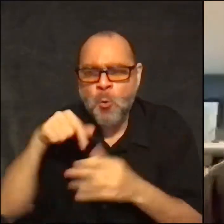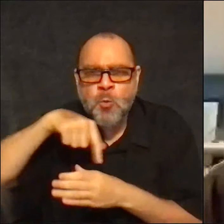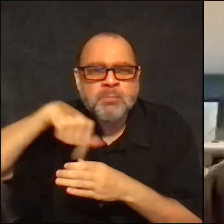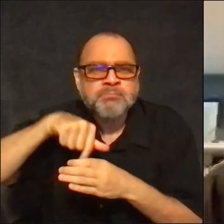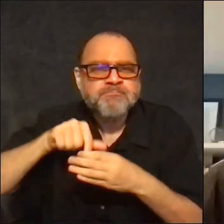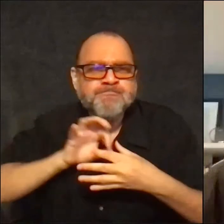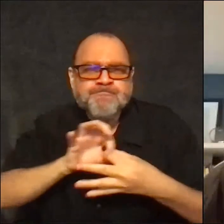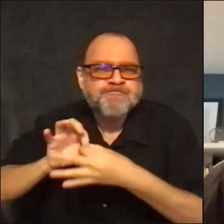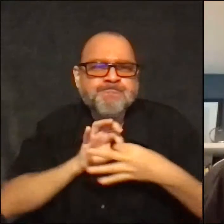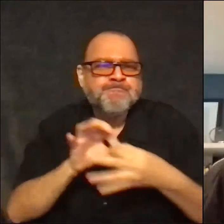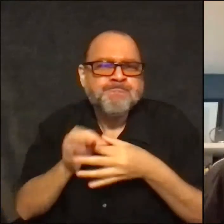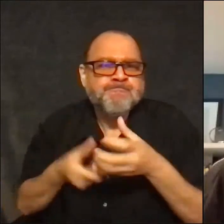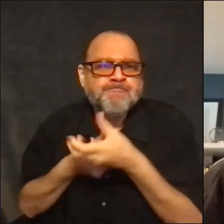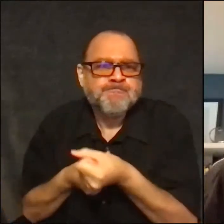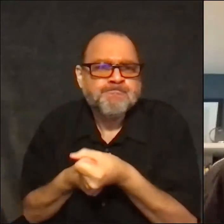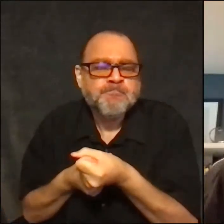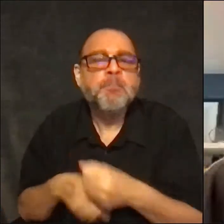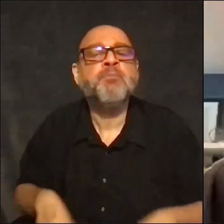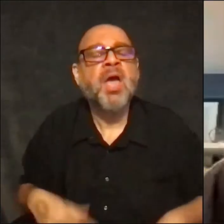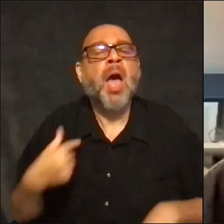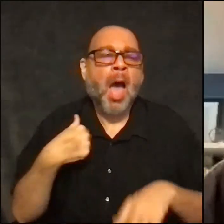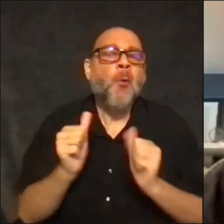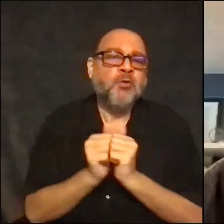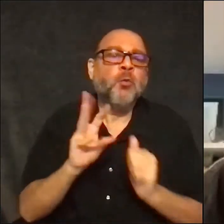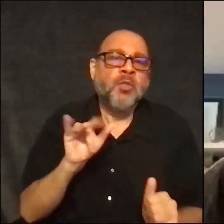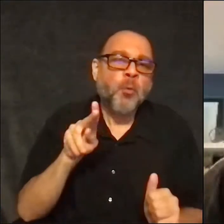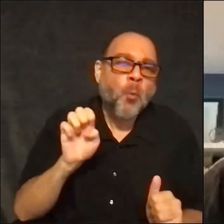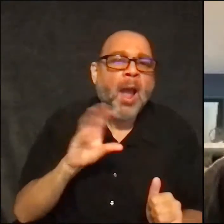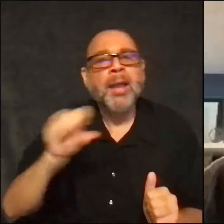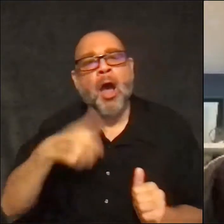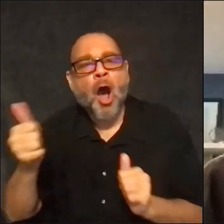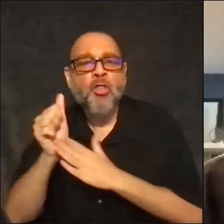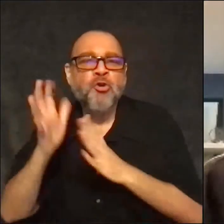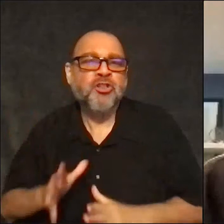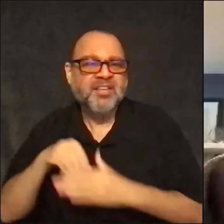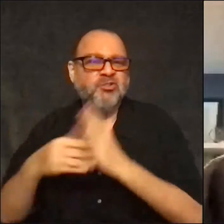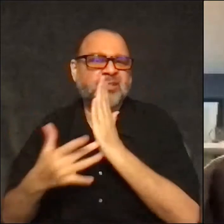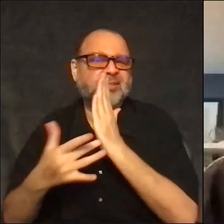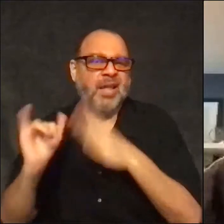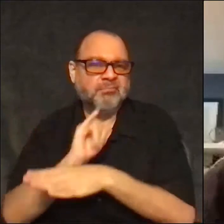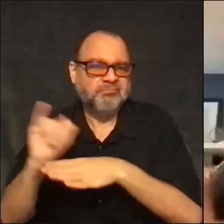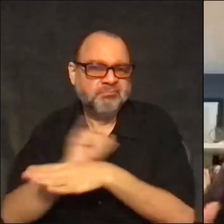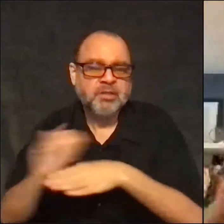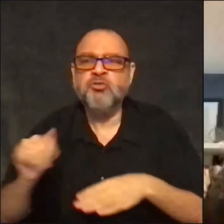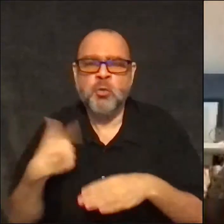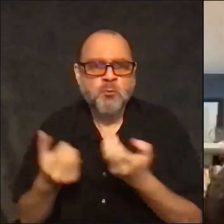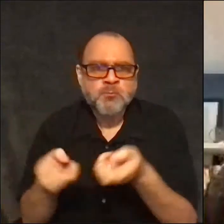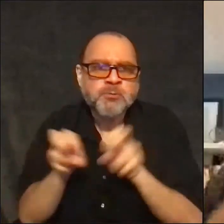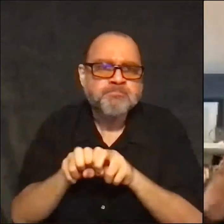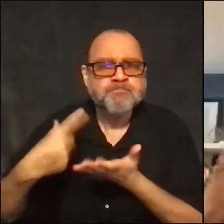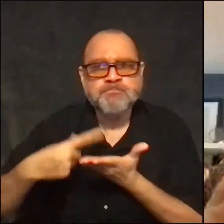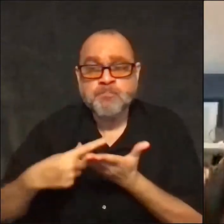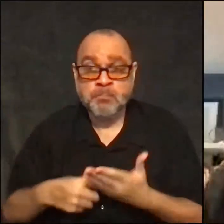leaders in tech talking about mental health. And one of the gentlemen said this, and it changed my life. He said, look, I've got people around